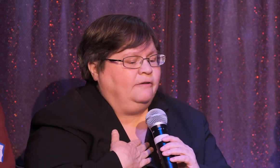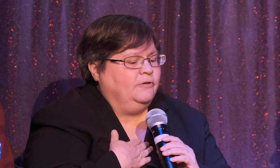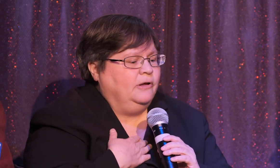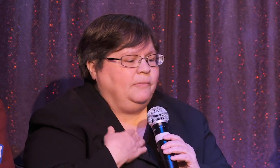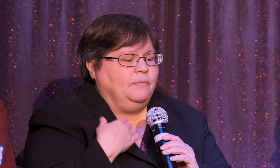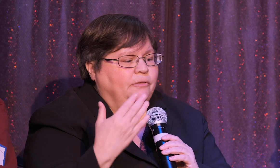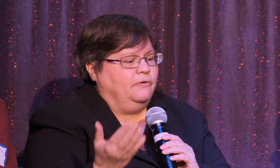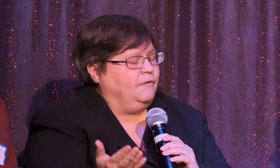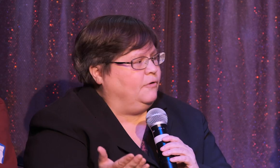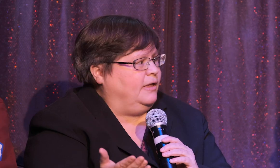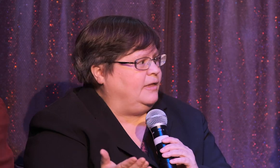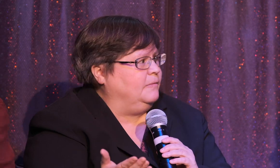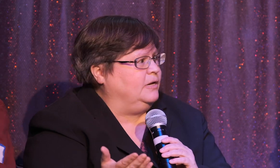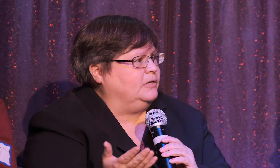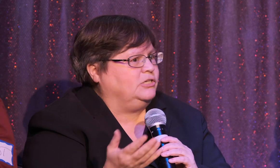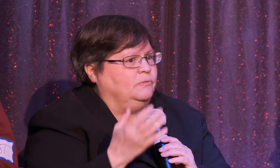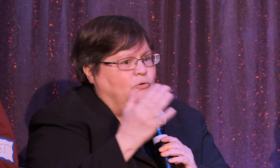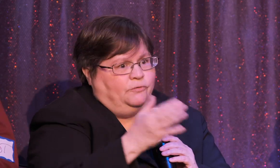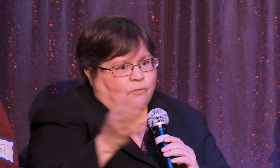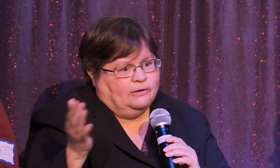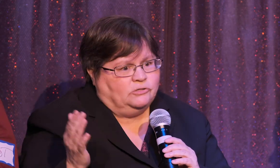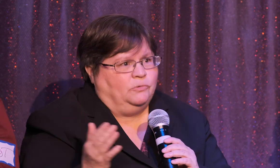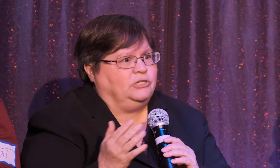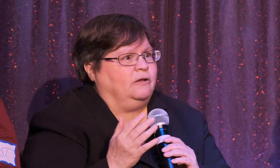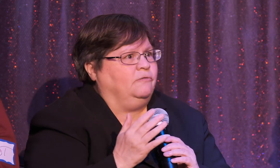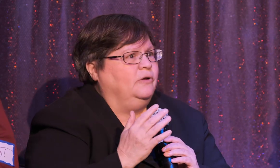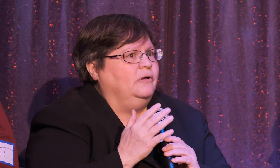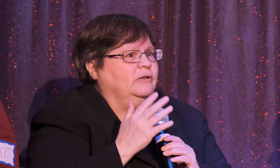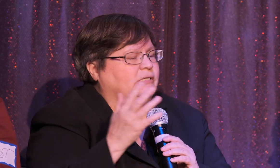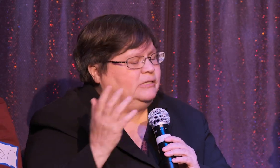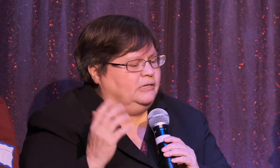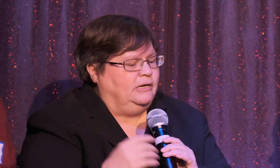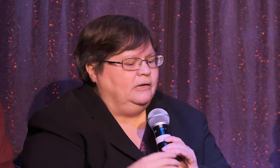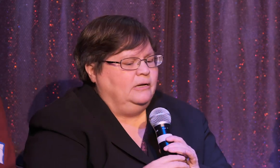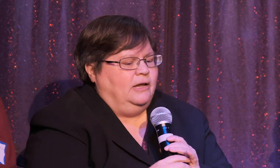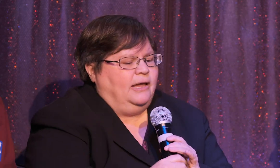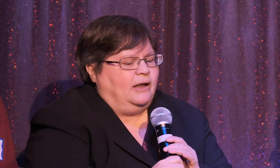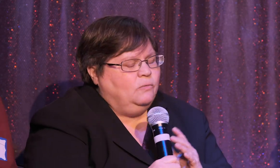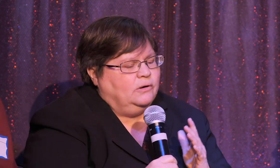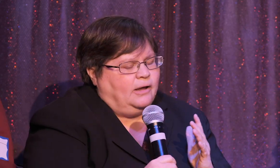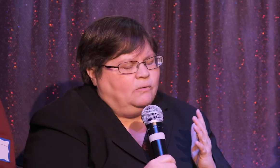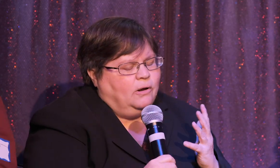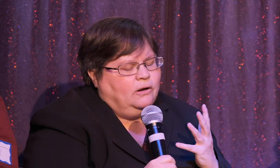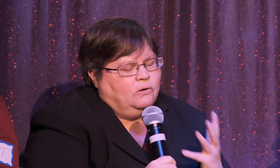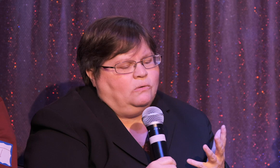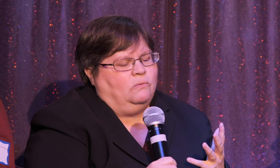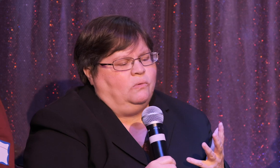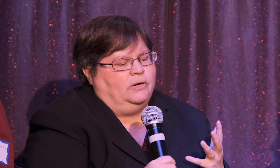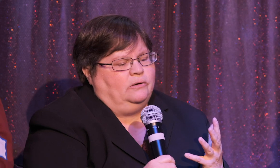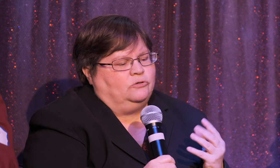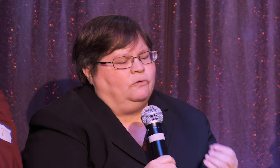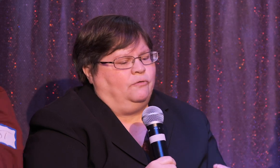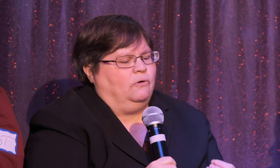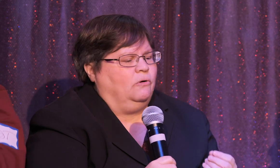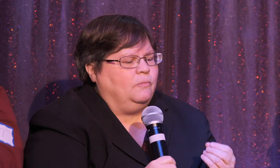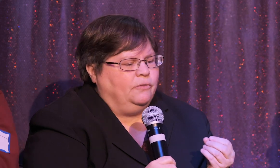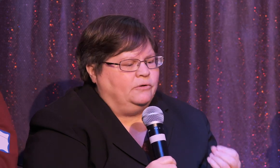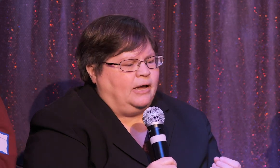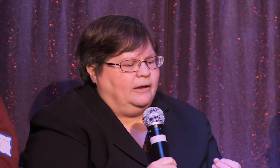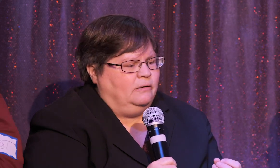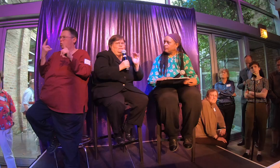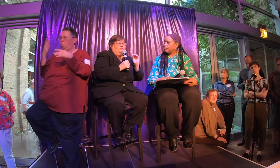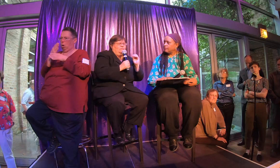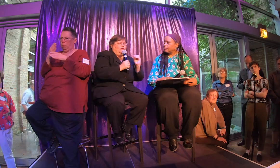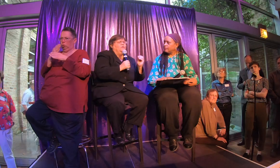whole life, my mother never had that because she moved around so much out of necessity. And I want to know what drove her. Her